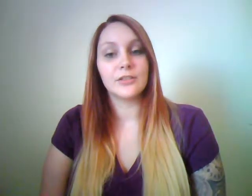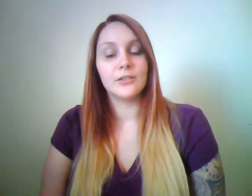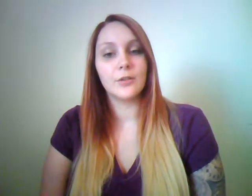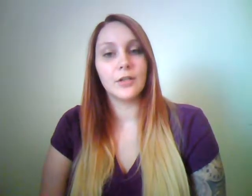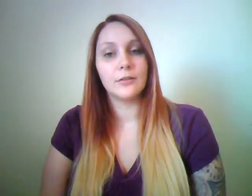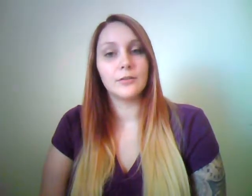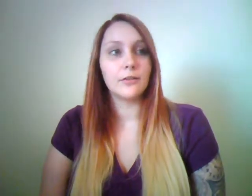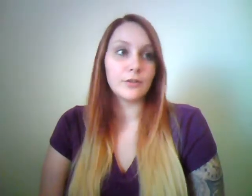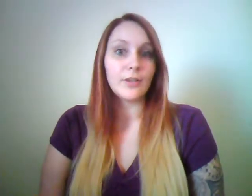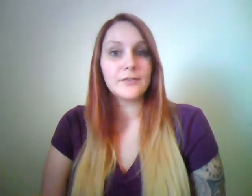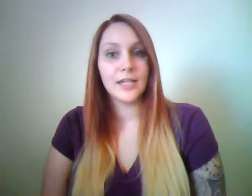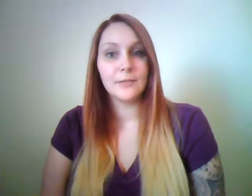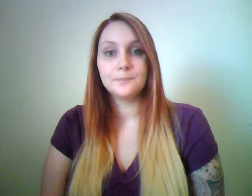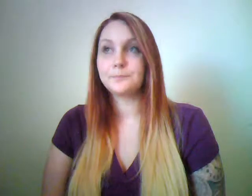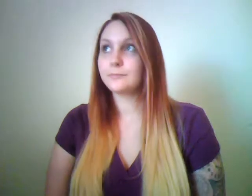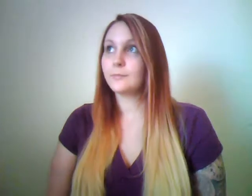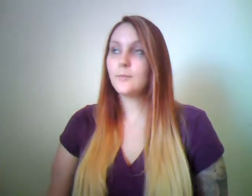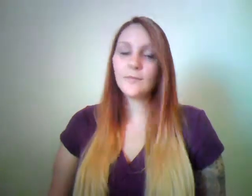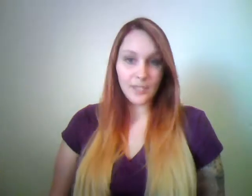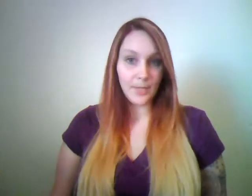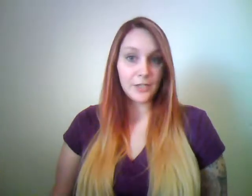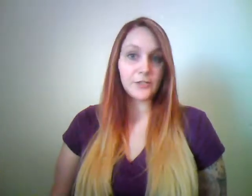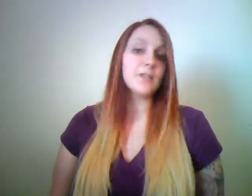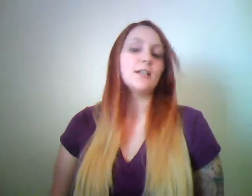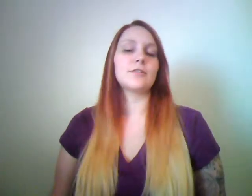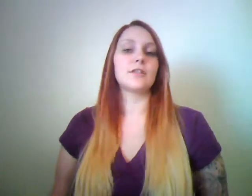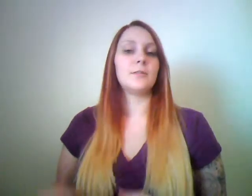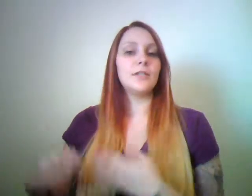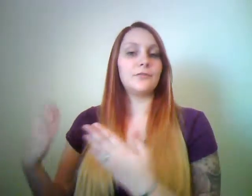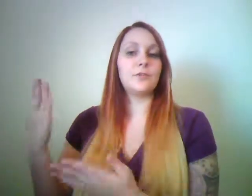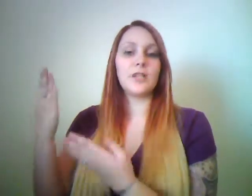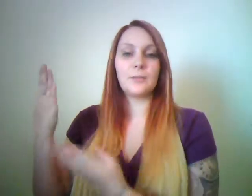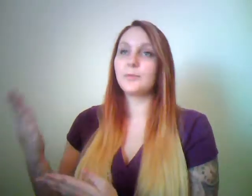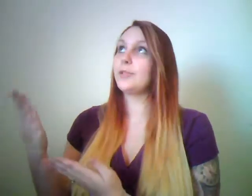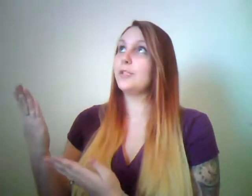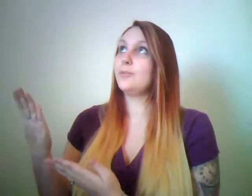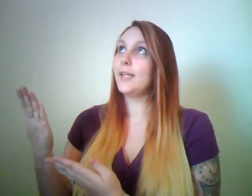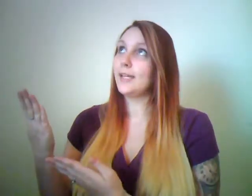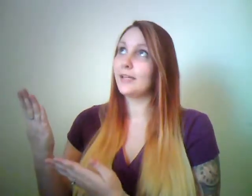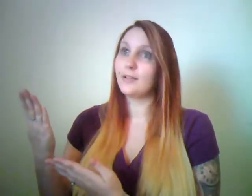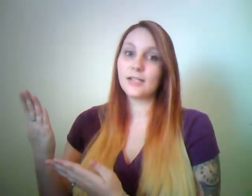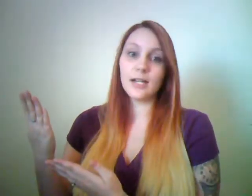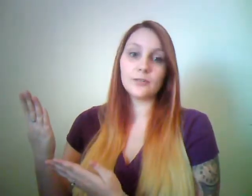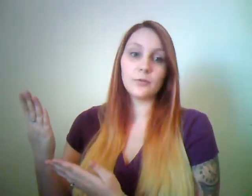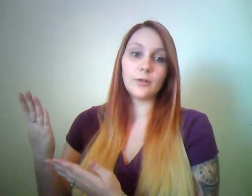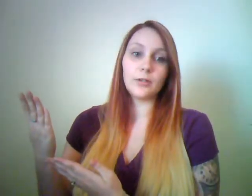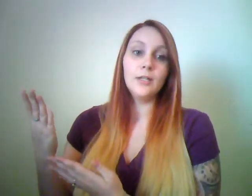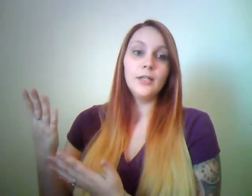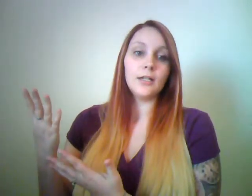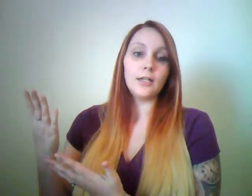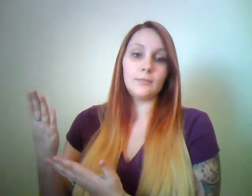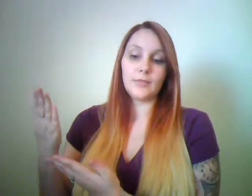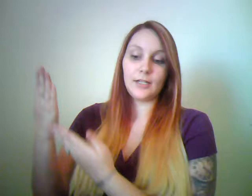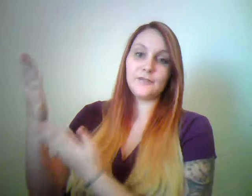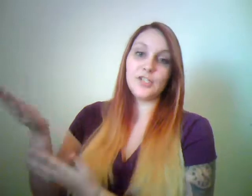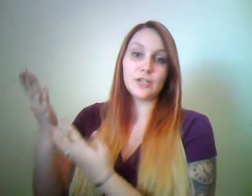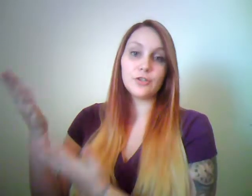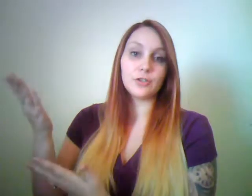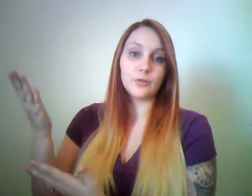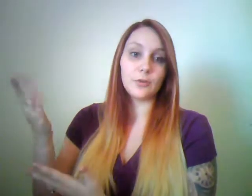it on your left side. It matters because there's going to be a few times where you make eye contact or kind of gesture toward